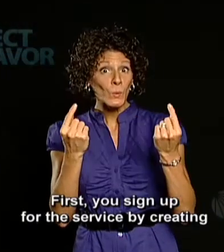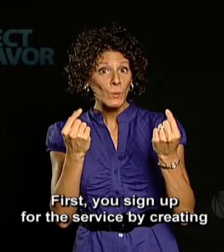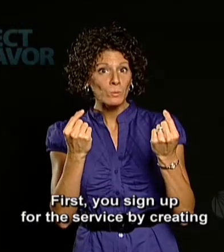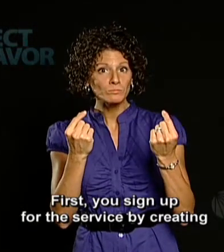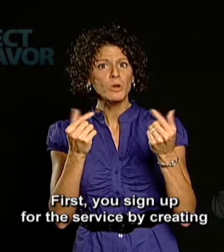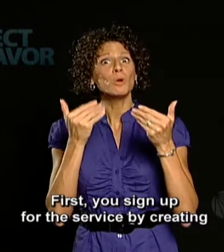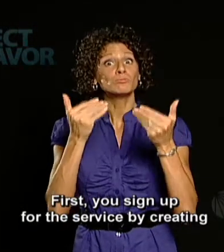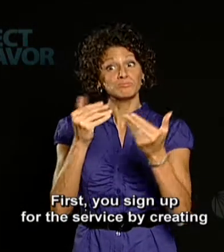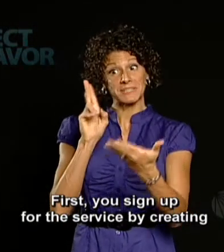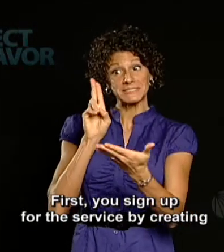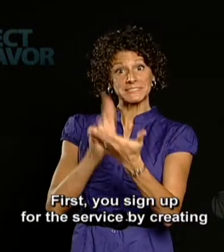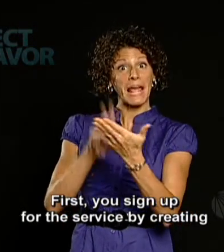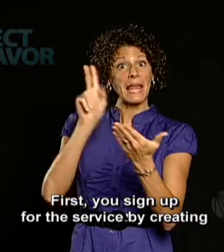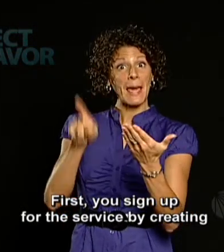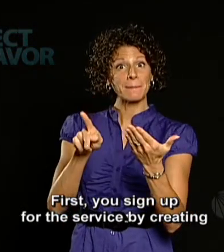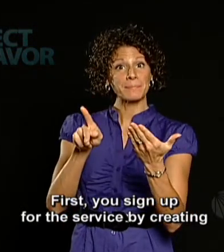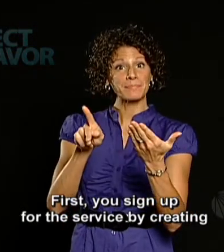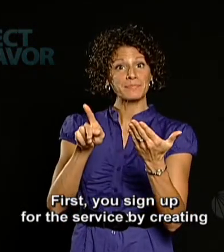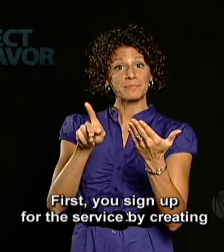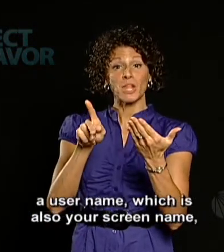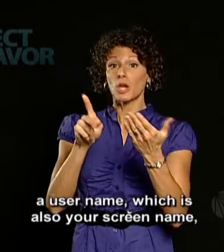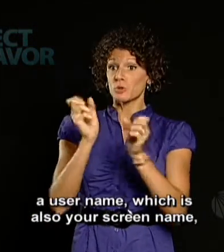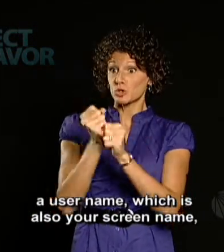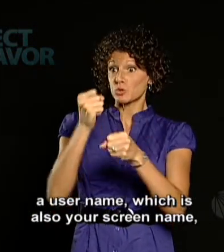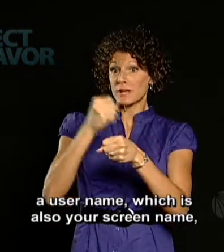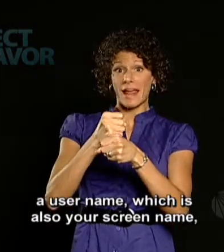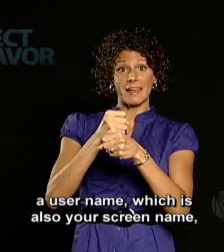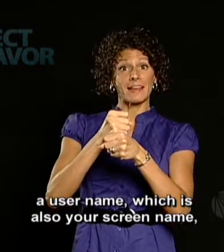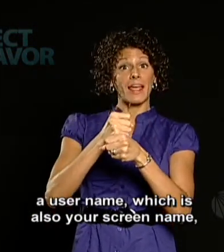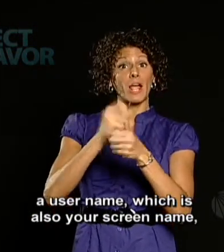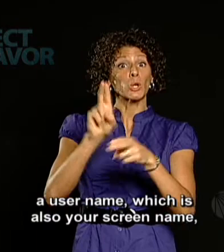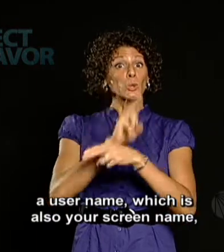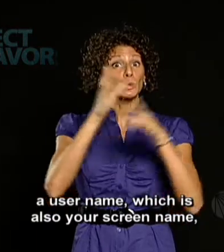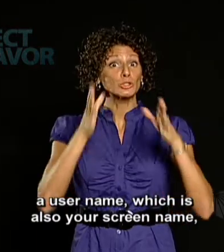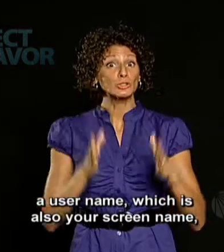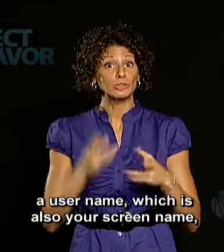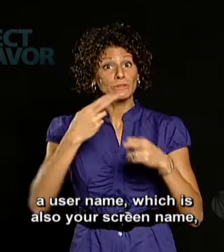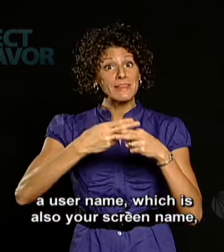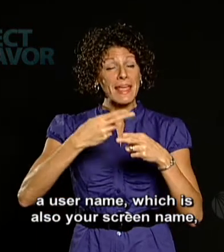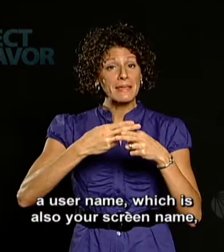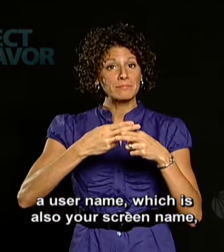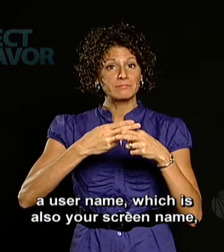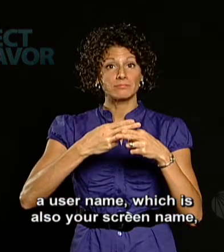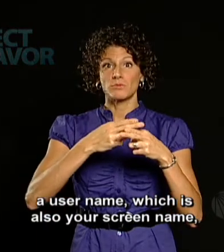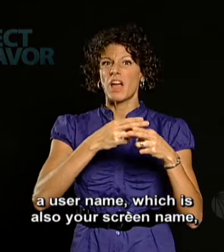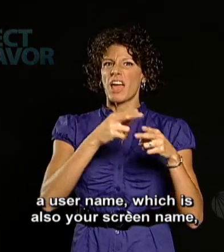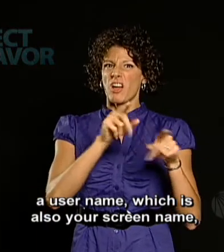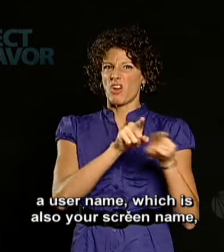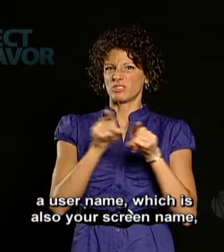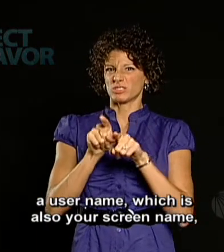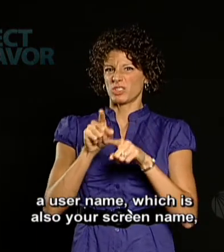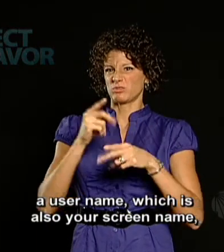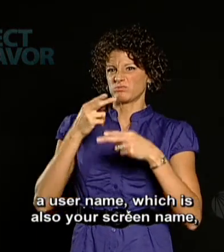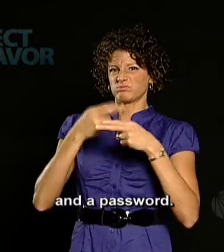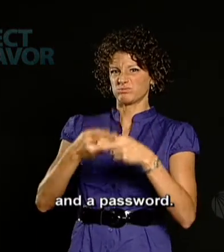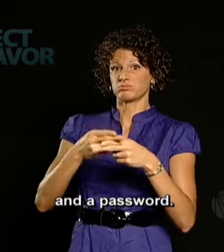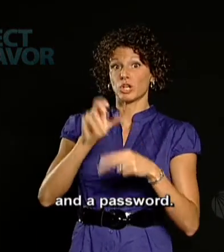First, you sign up for the service by creating a username, which also is your screen name, and a